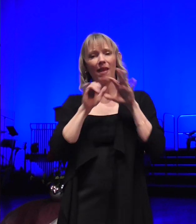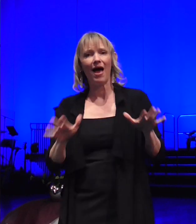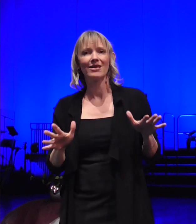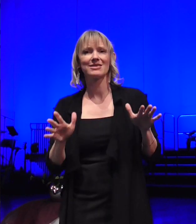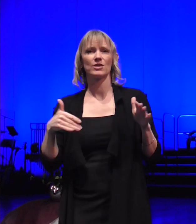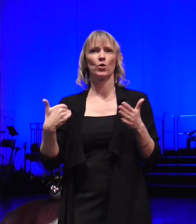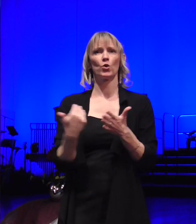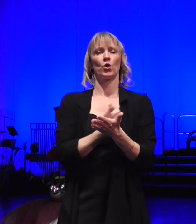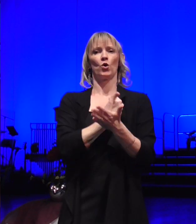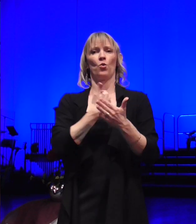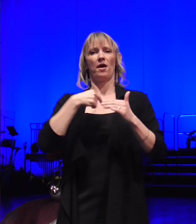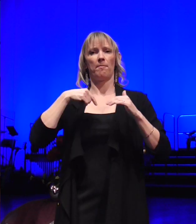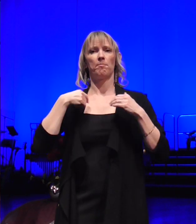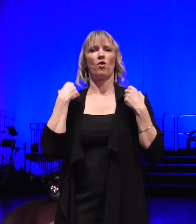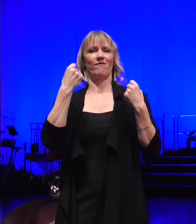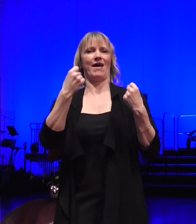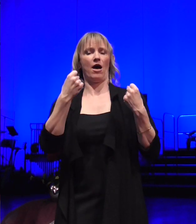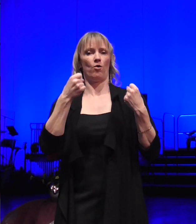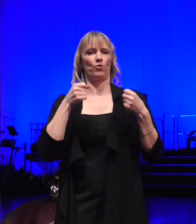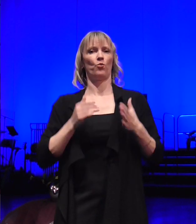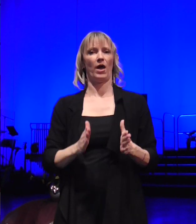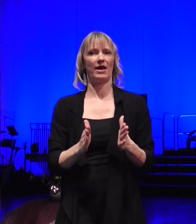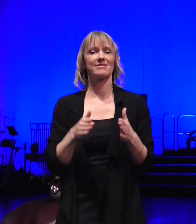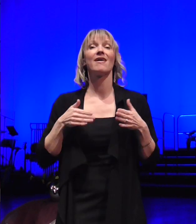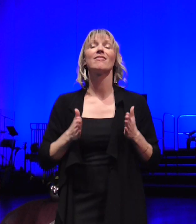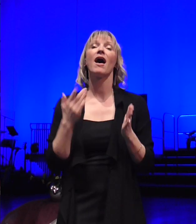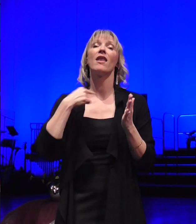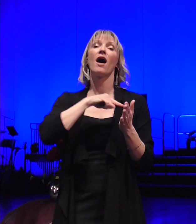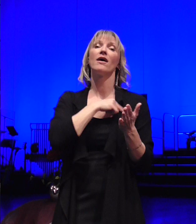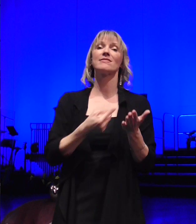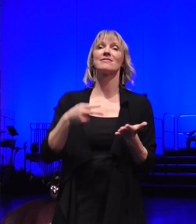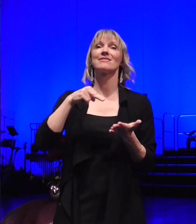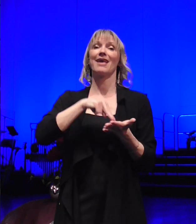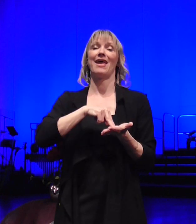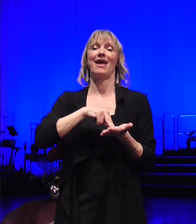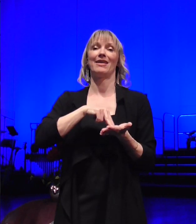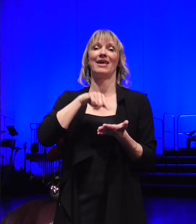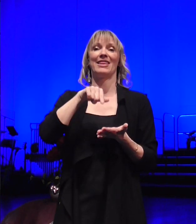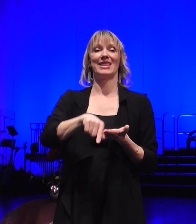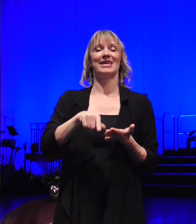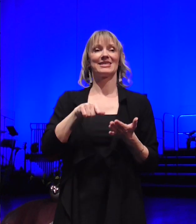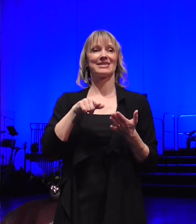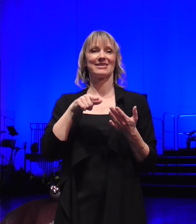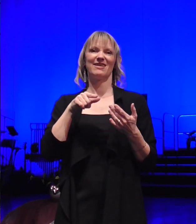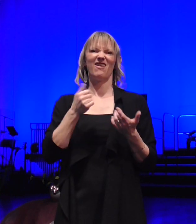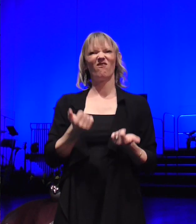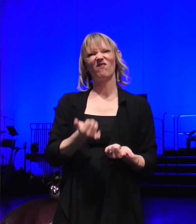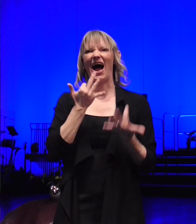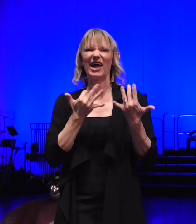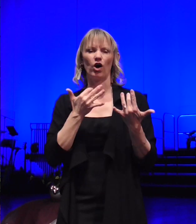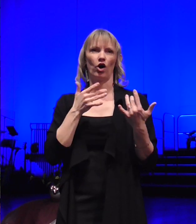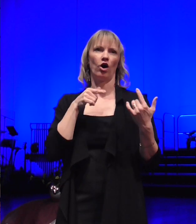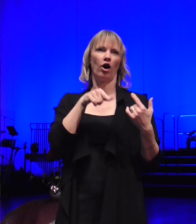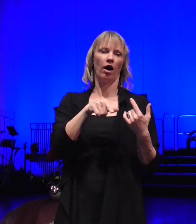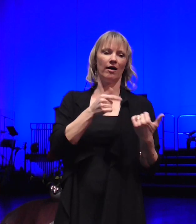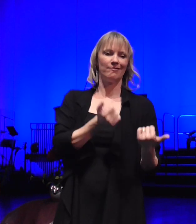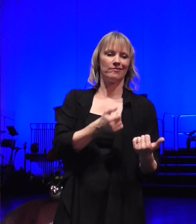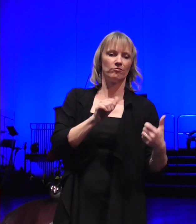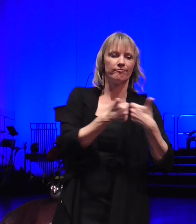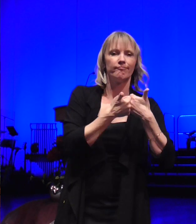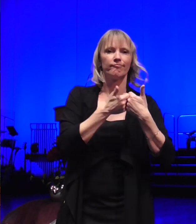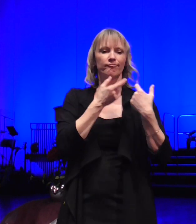new and profound ways. May we stand in the fire, knowing that divine